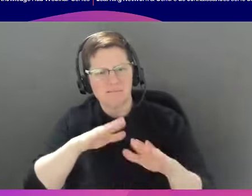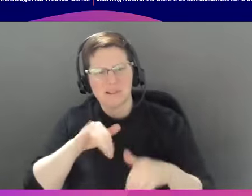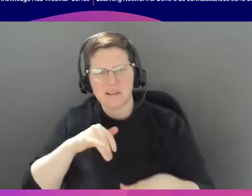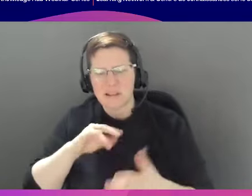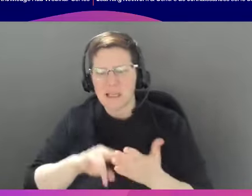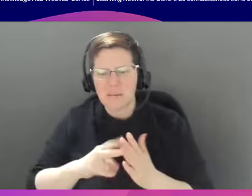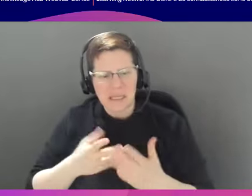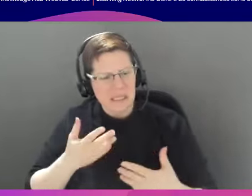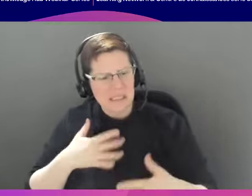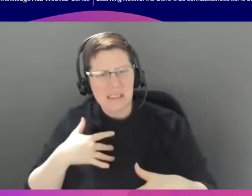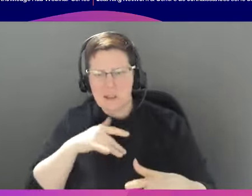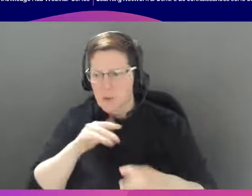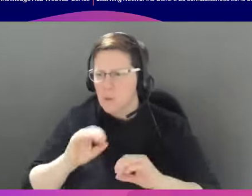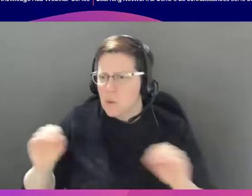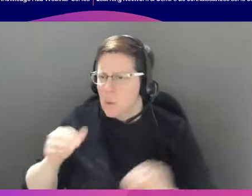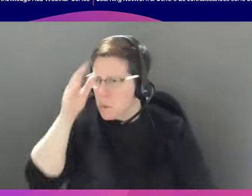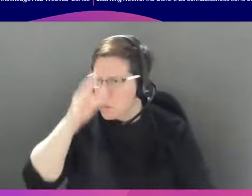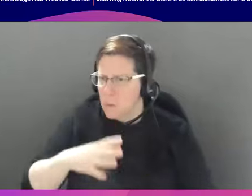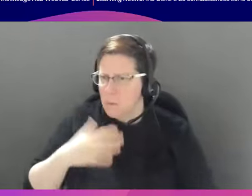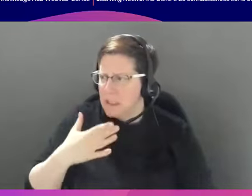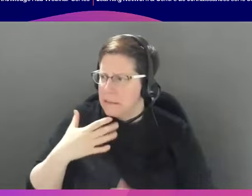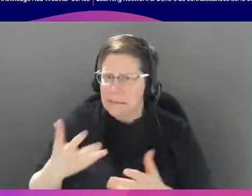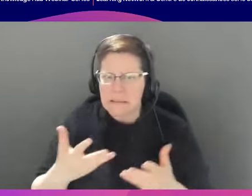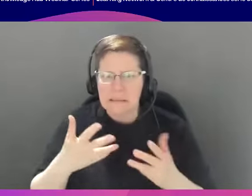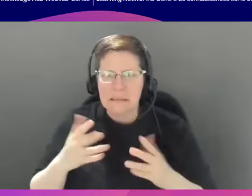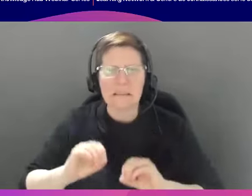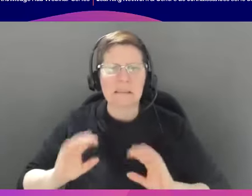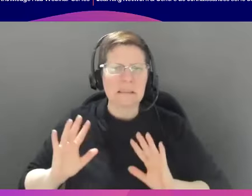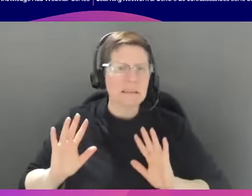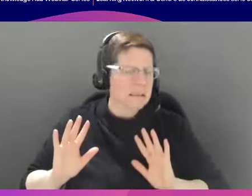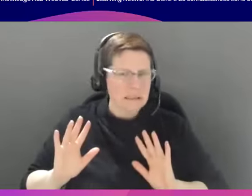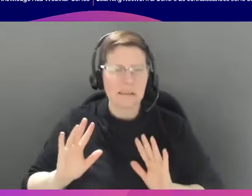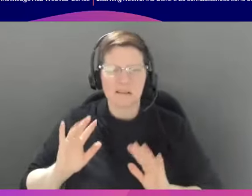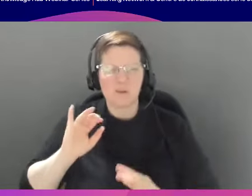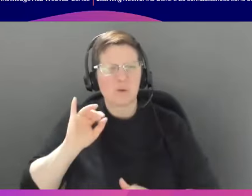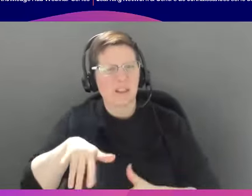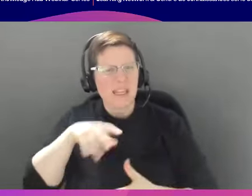dating environments or experiences. And so there's like that internal debate.